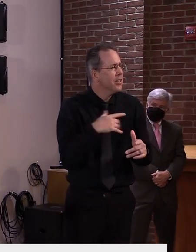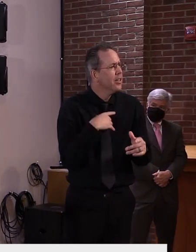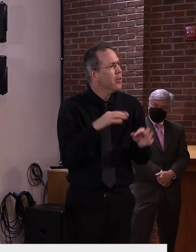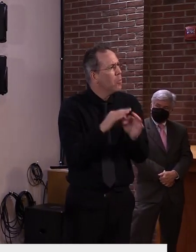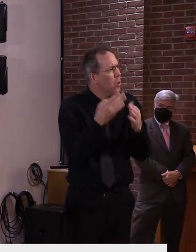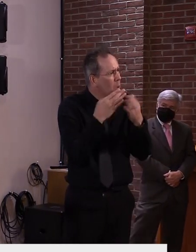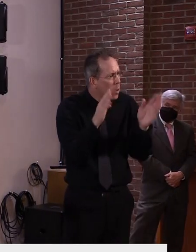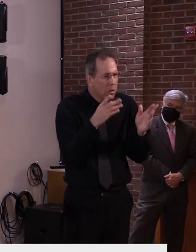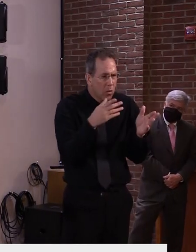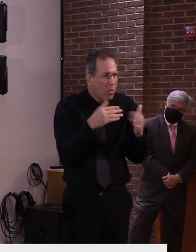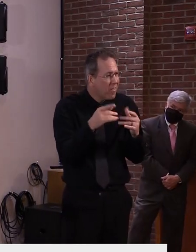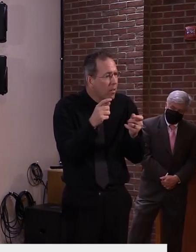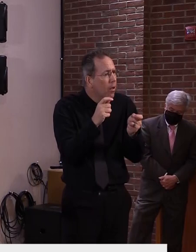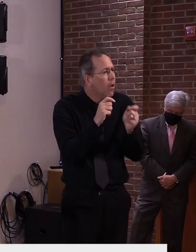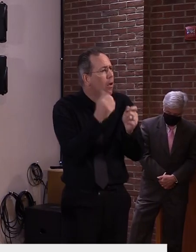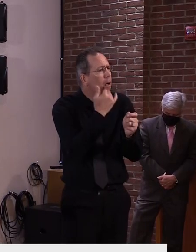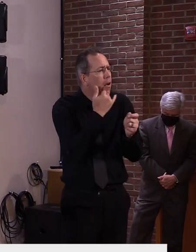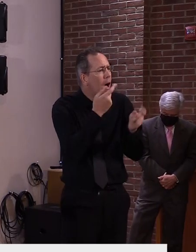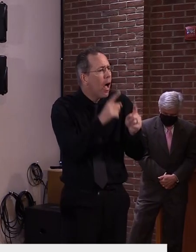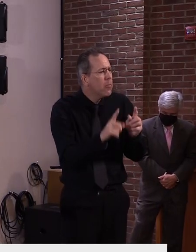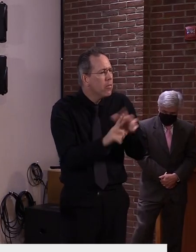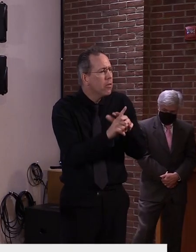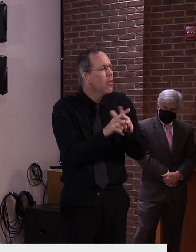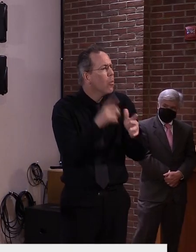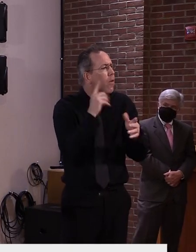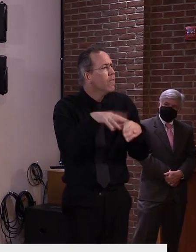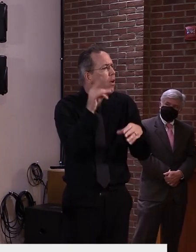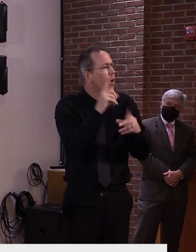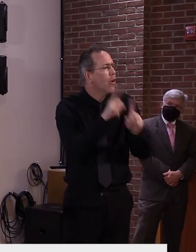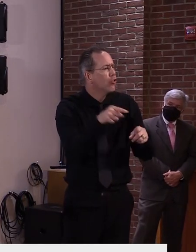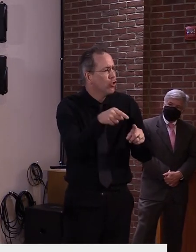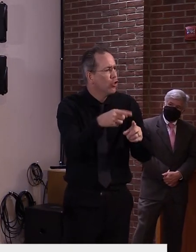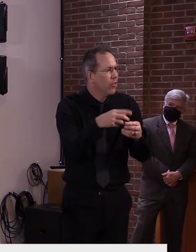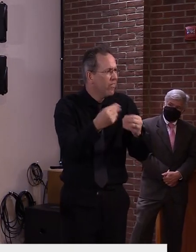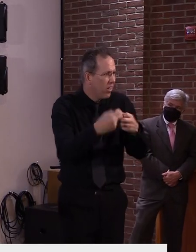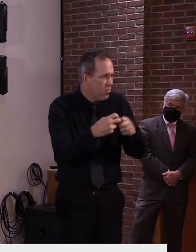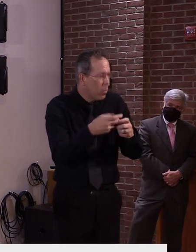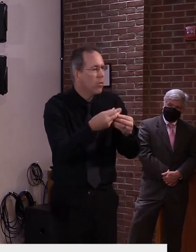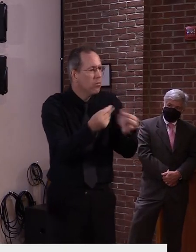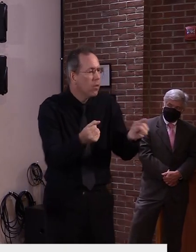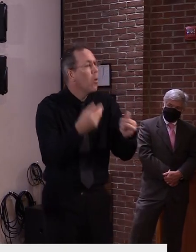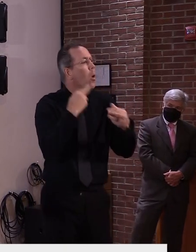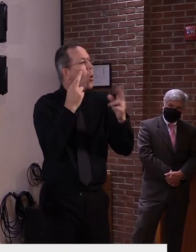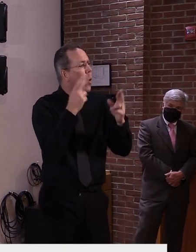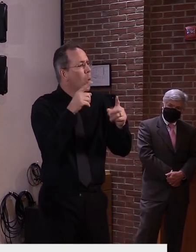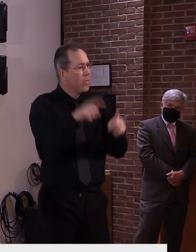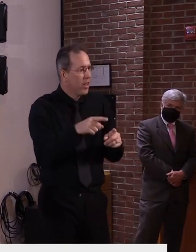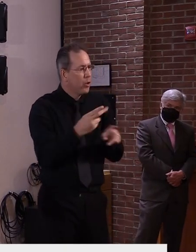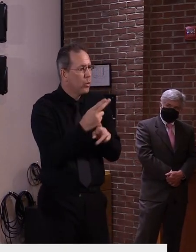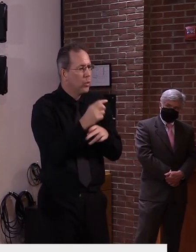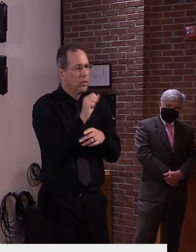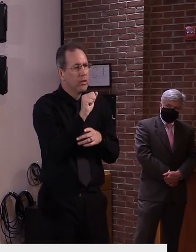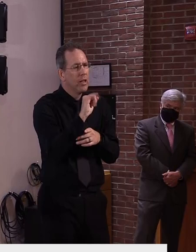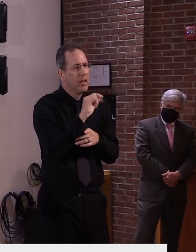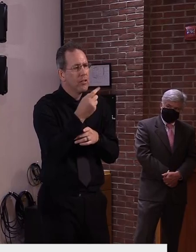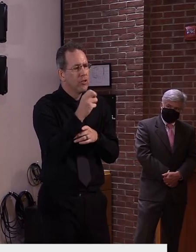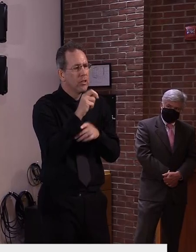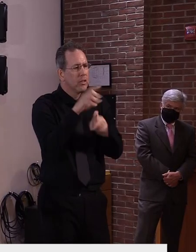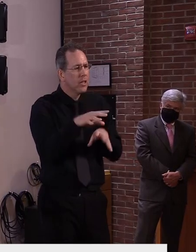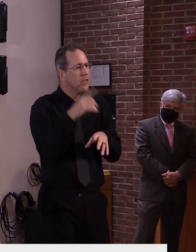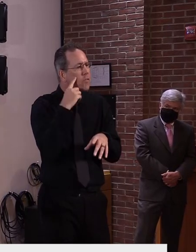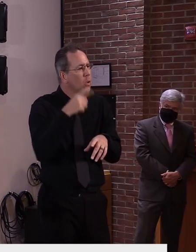on, and hopefully it will be one that allows that test to still have a role in any state